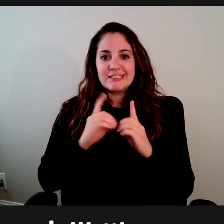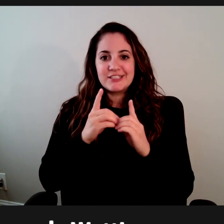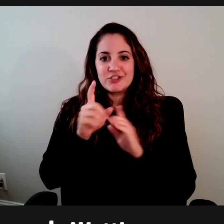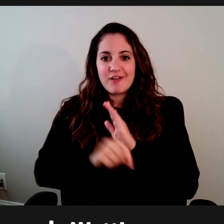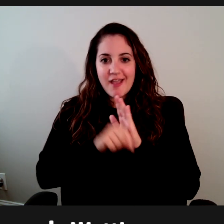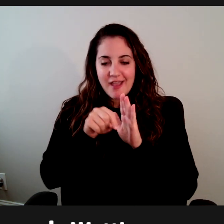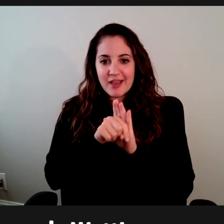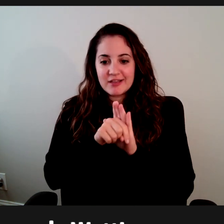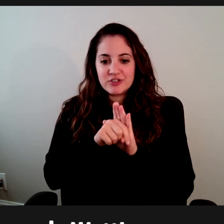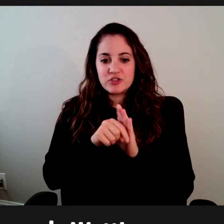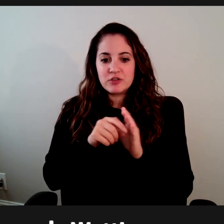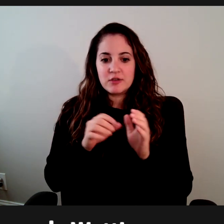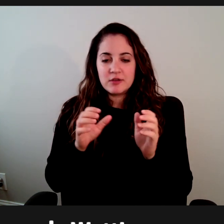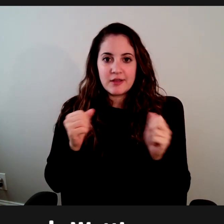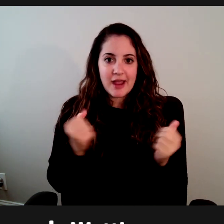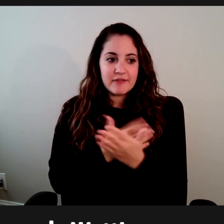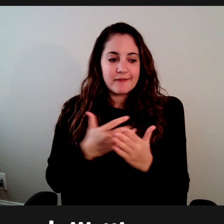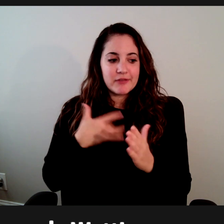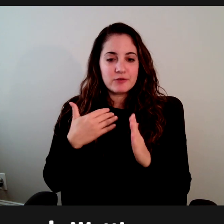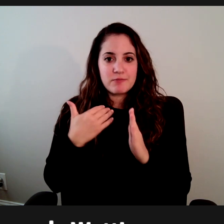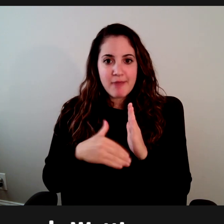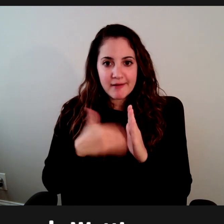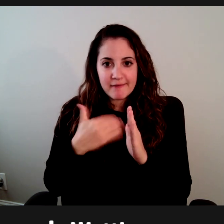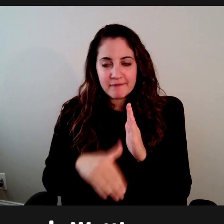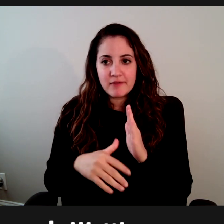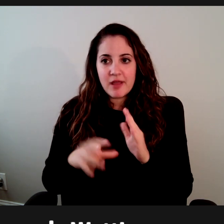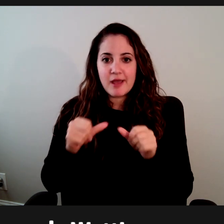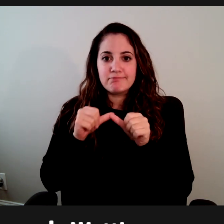age and the incessant